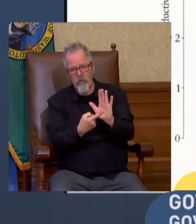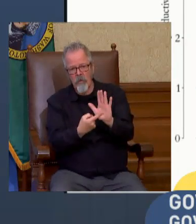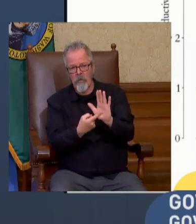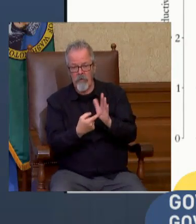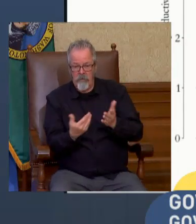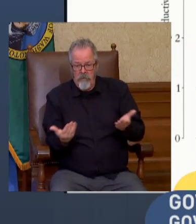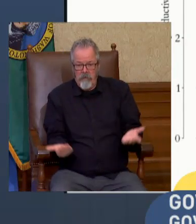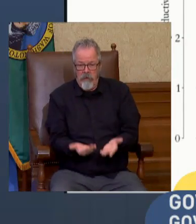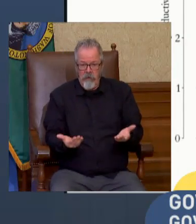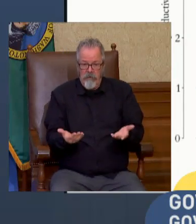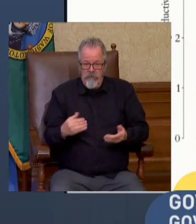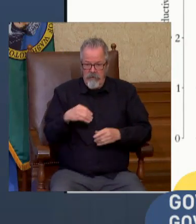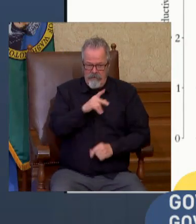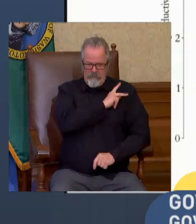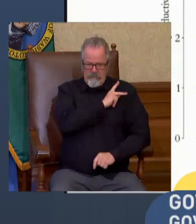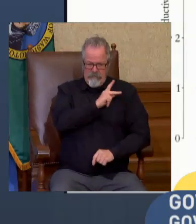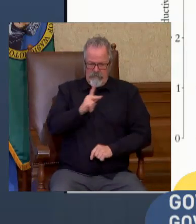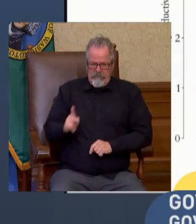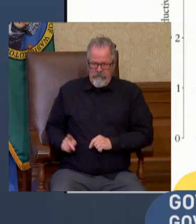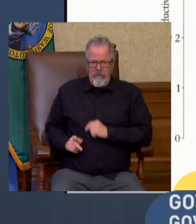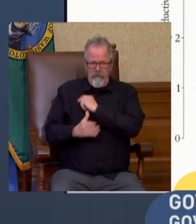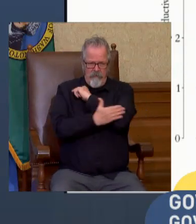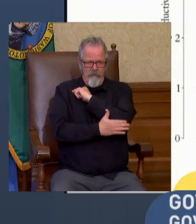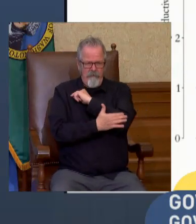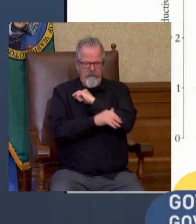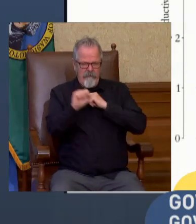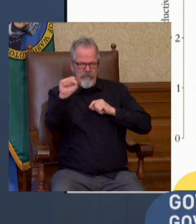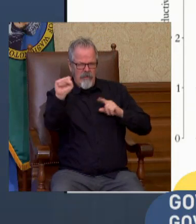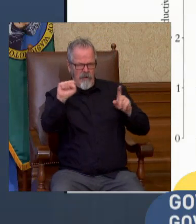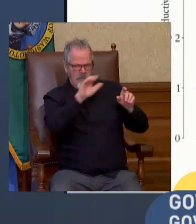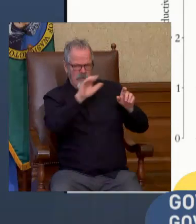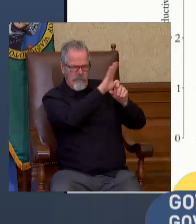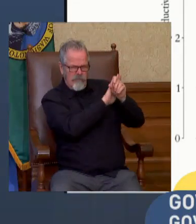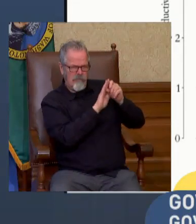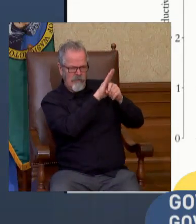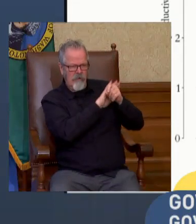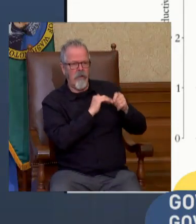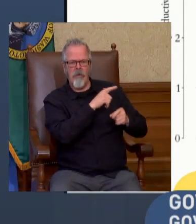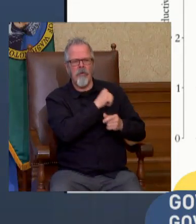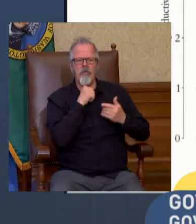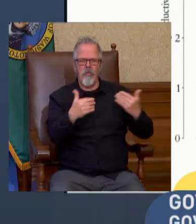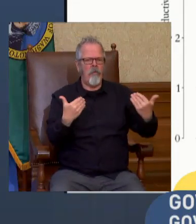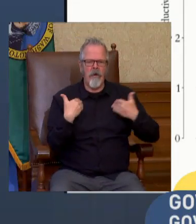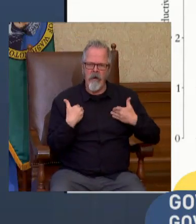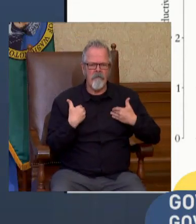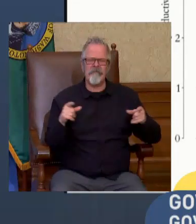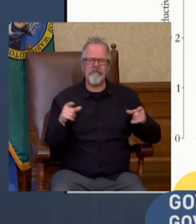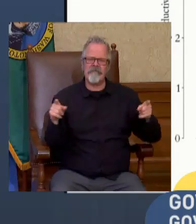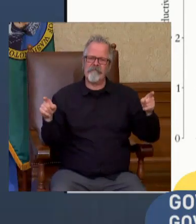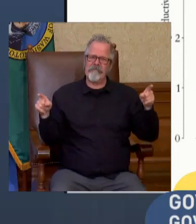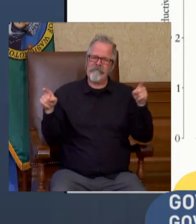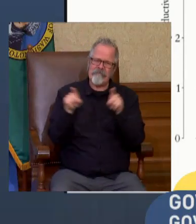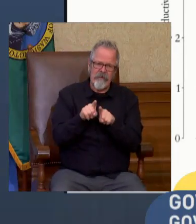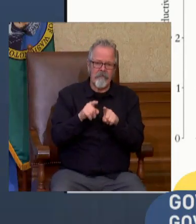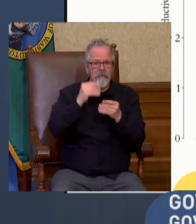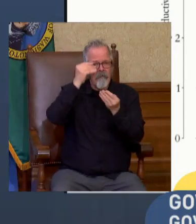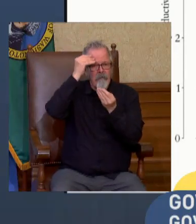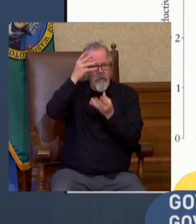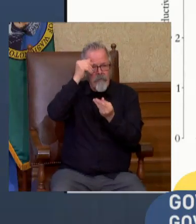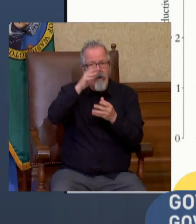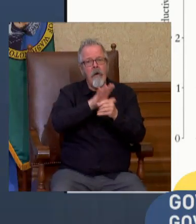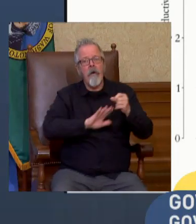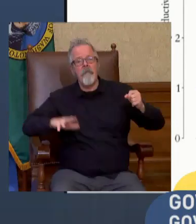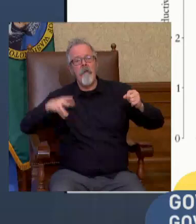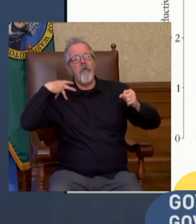data in King County. We really don't have data to allow this evaluation statewide yet, but King County is